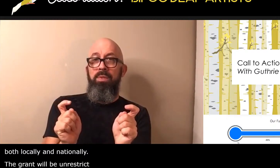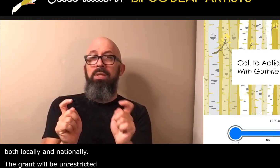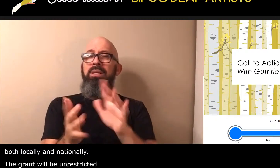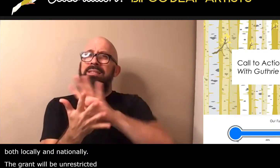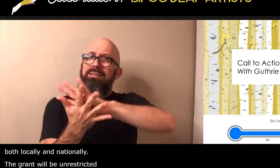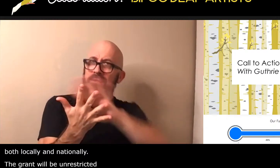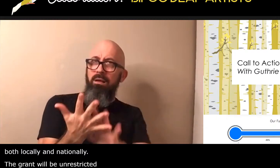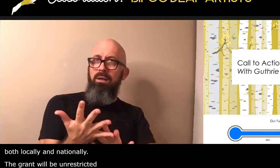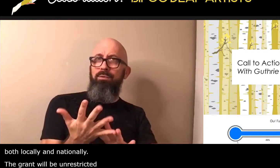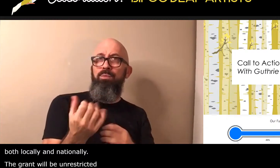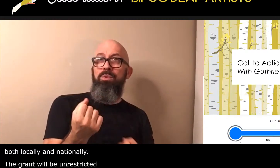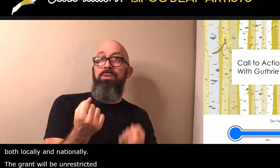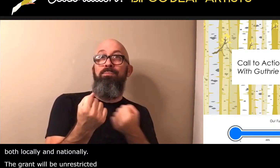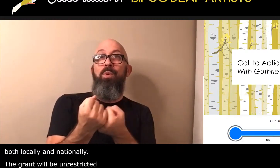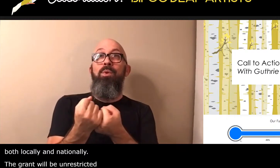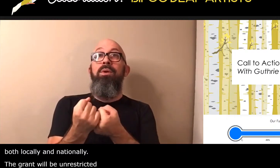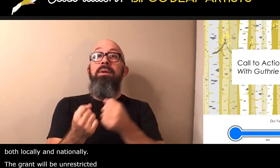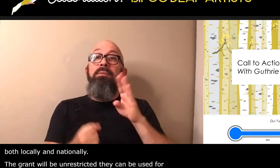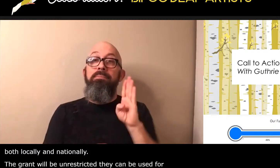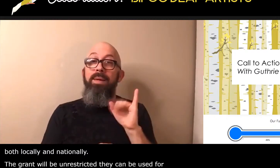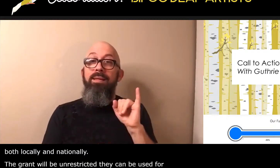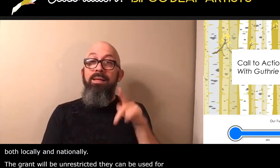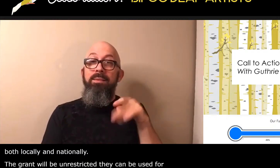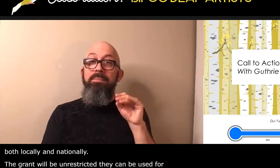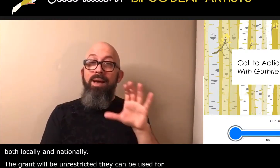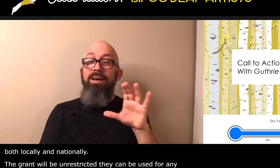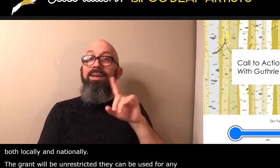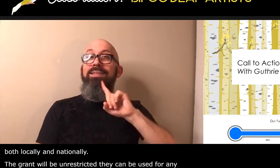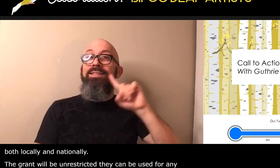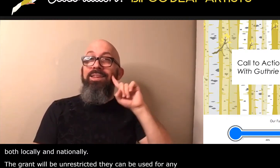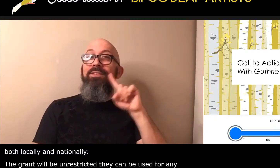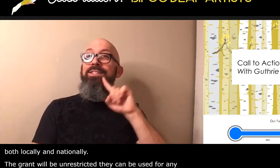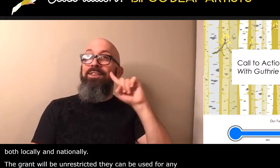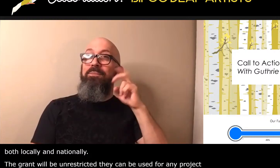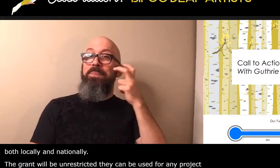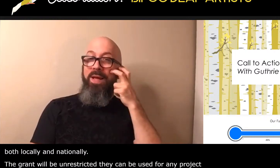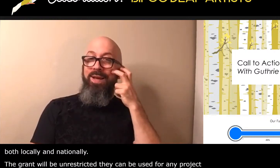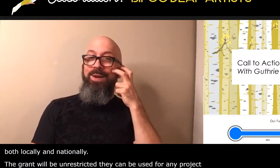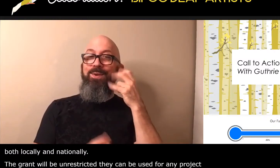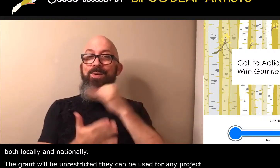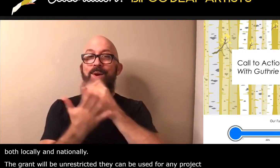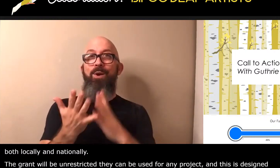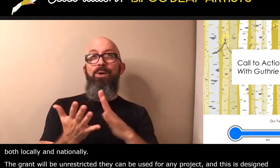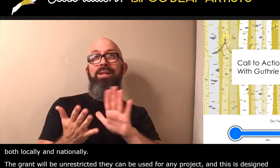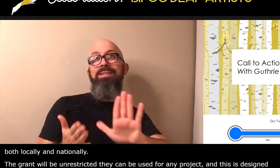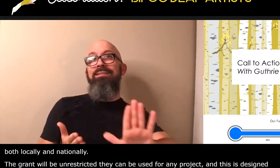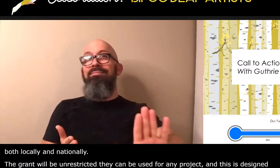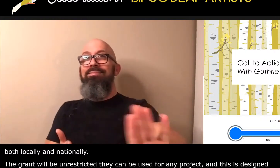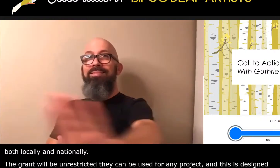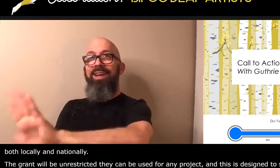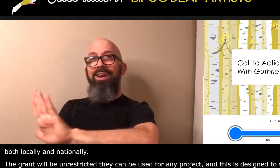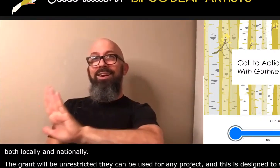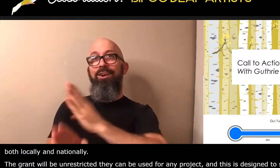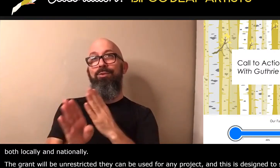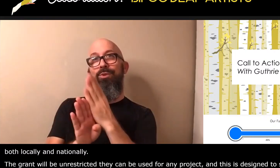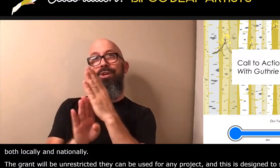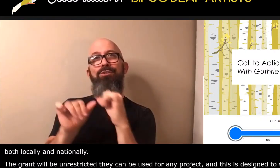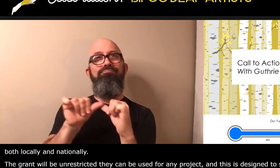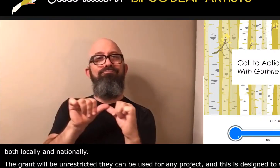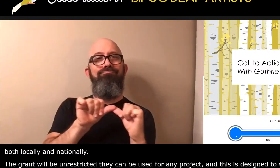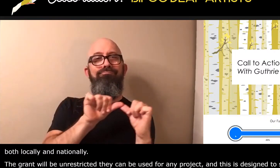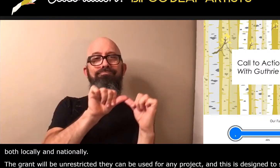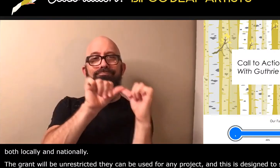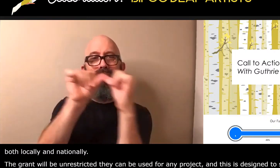They can be used for any projects, and it is designed to support BIPOC, deaf-blind, hard of hearing